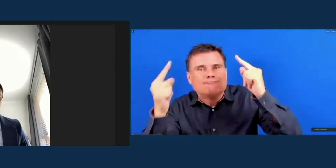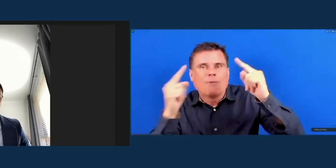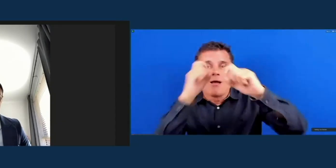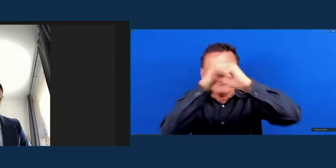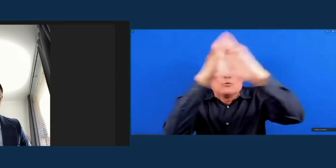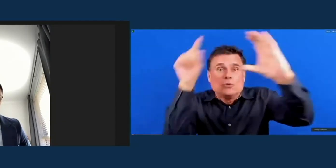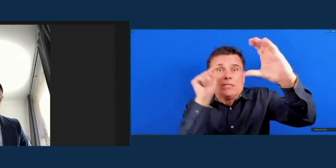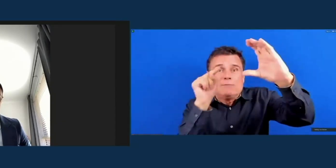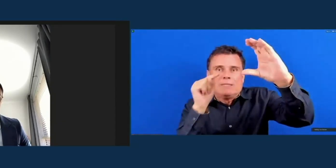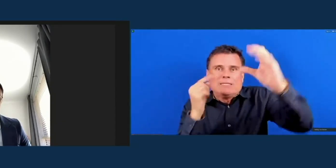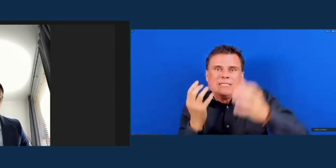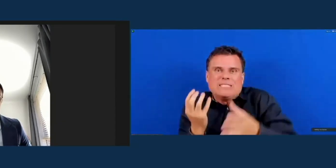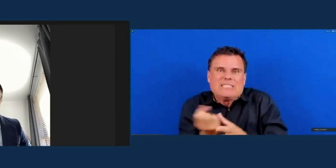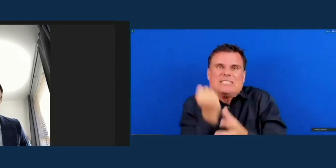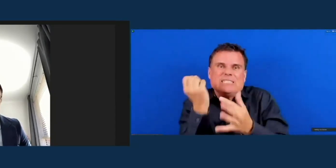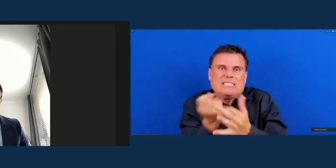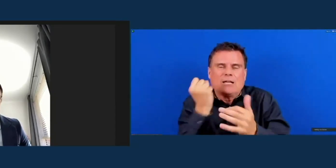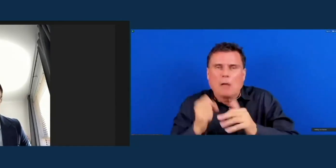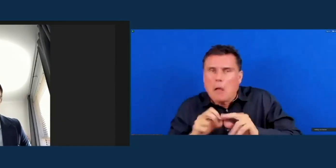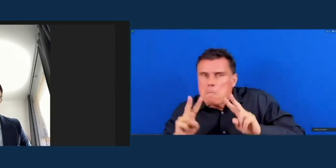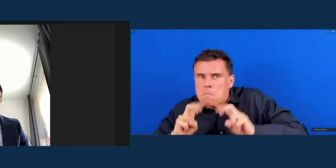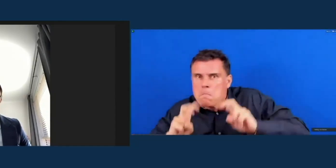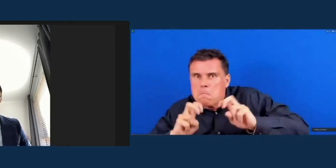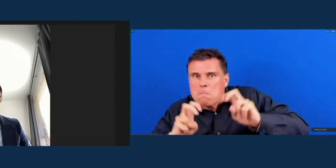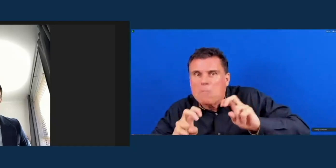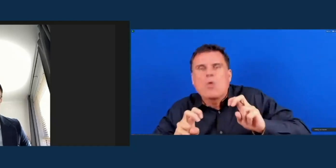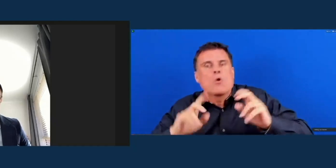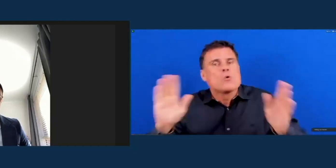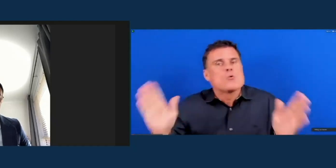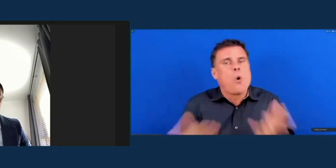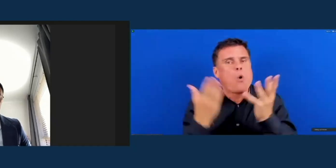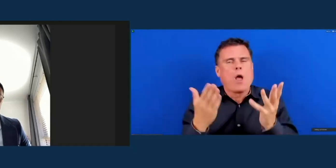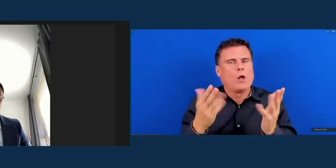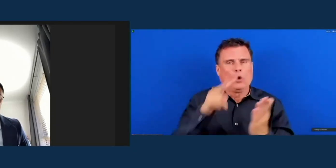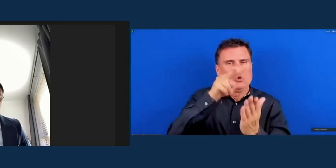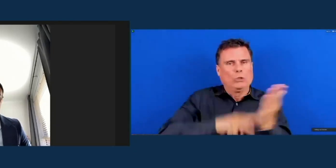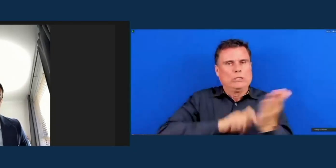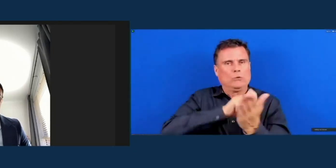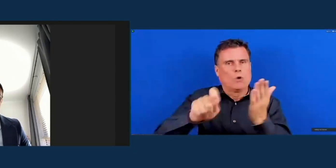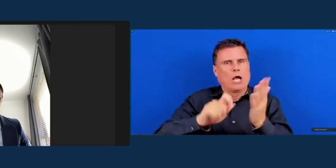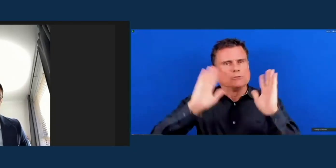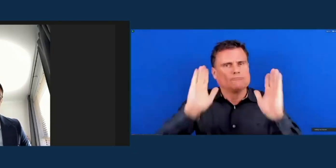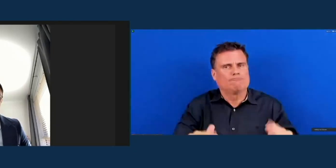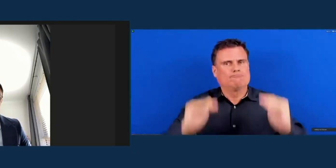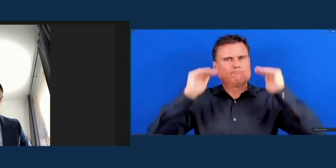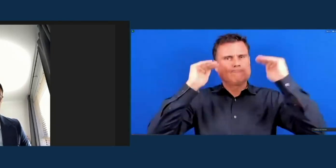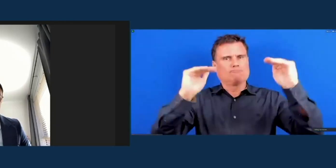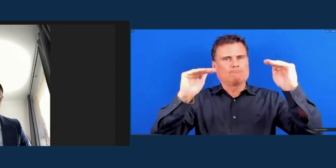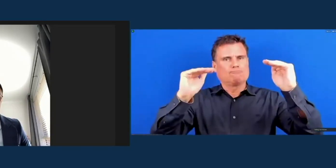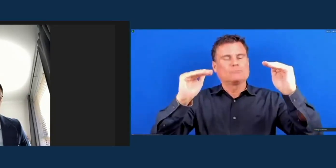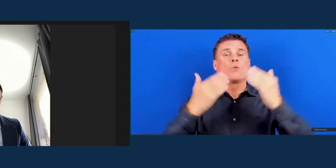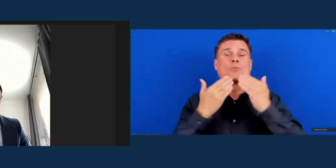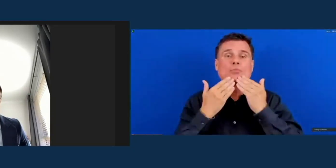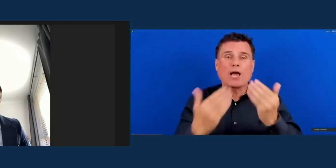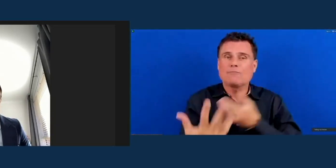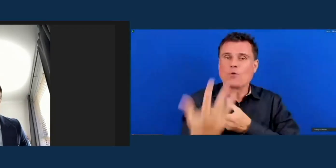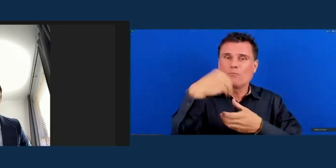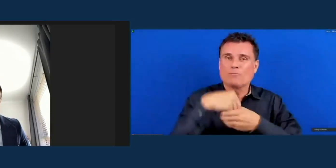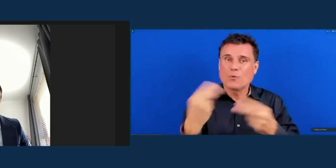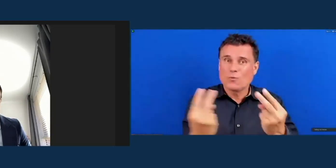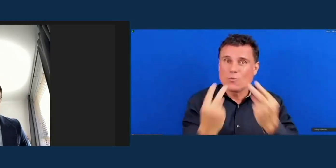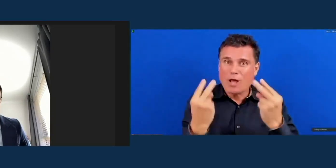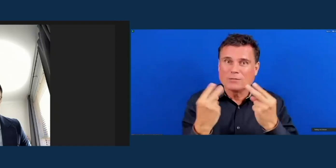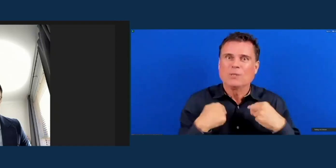globally. I thank all of you for joining us today and look forward to learning more about these apps, software, and research in the coming